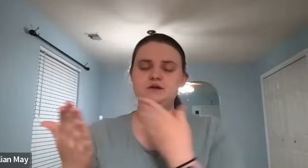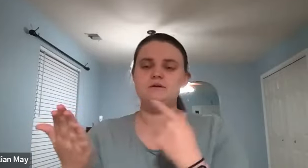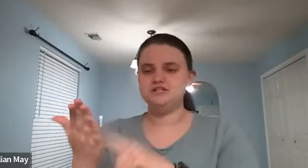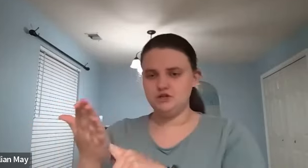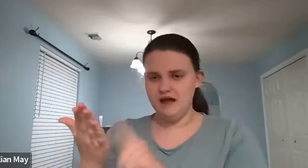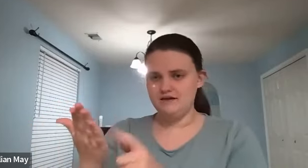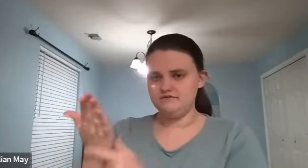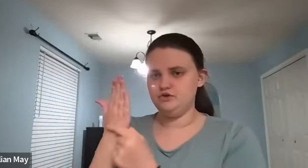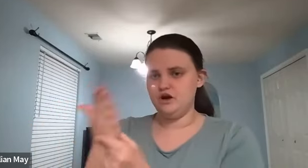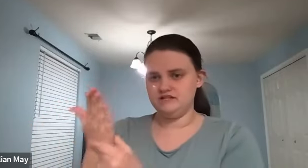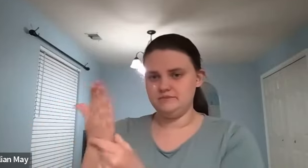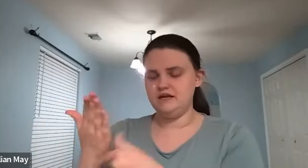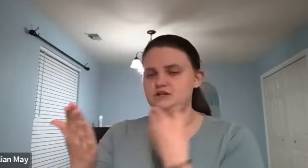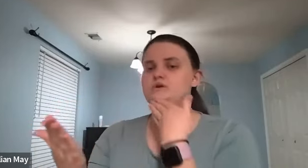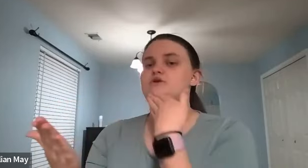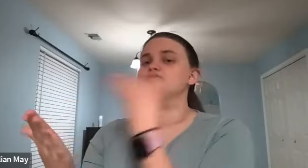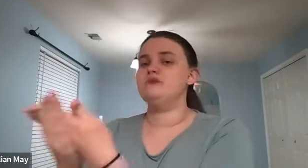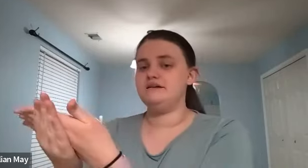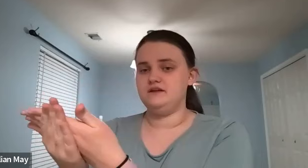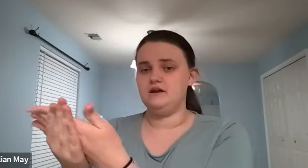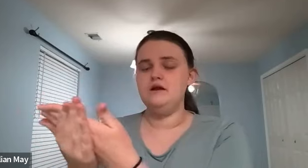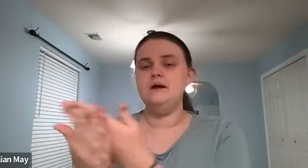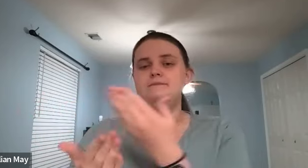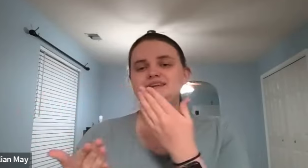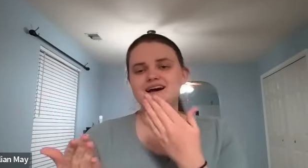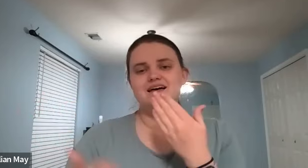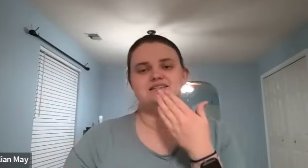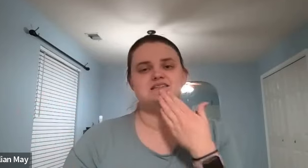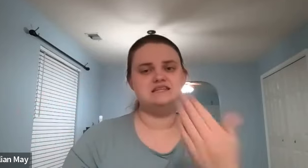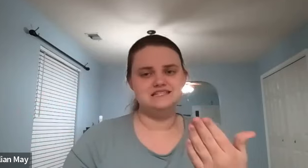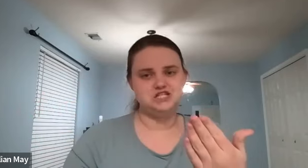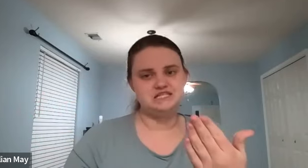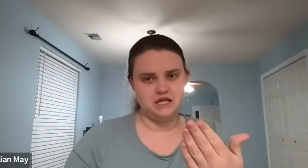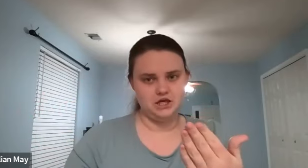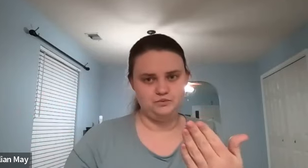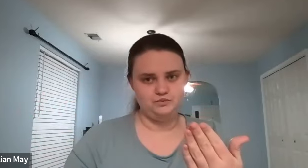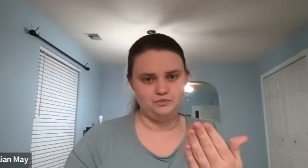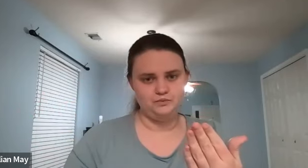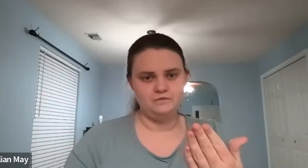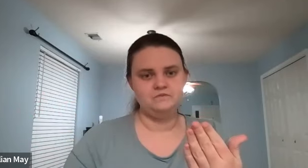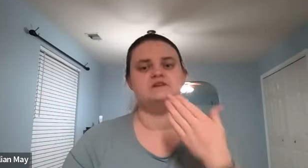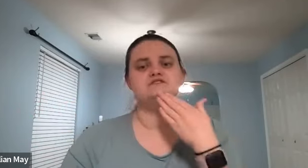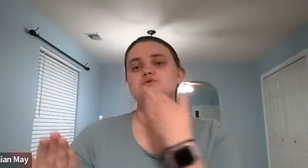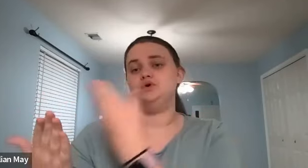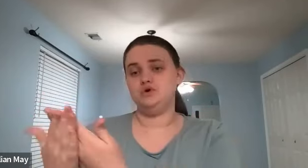want to make sure you have your non-dominant hand. You want to arrive there because this is just thank you. So